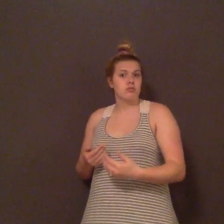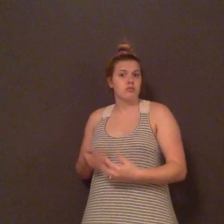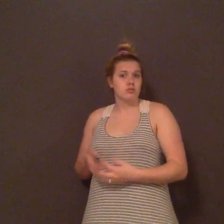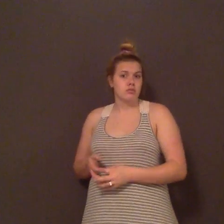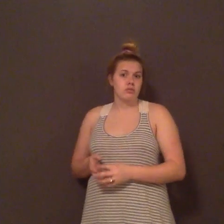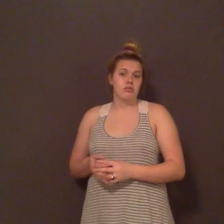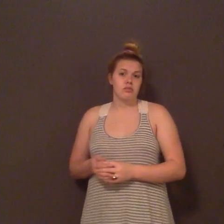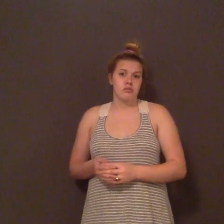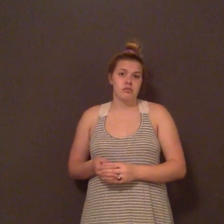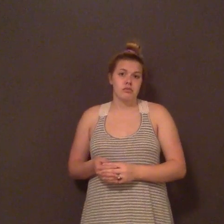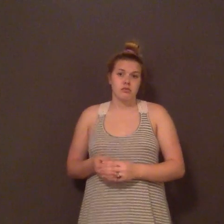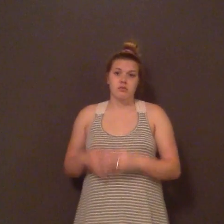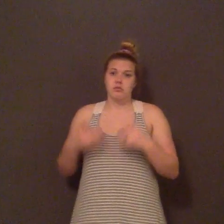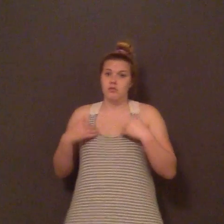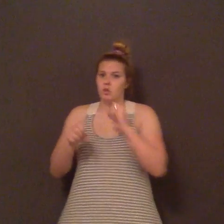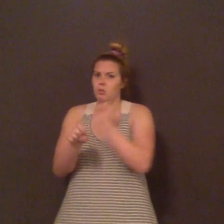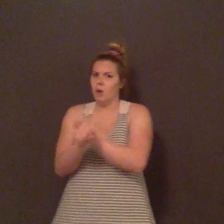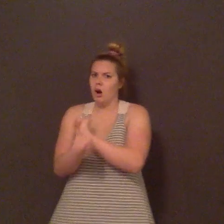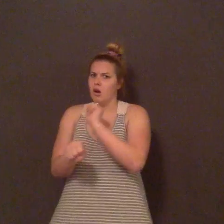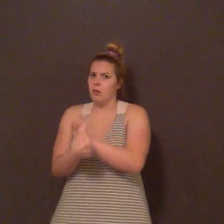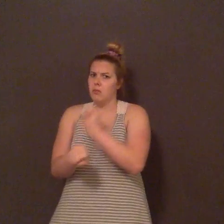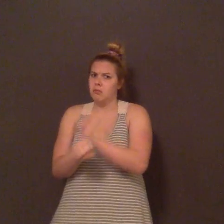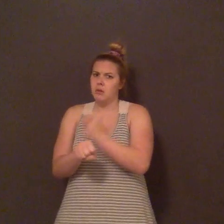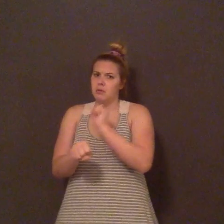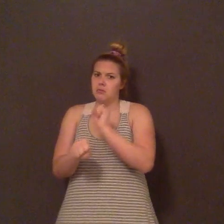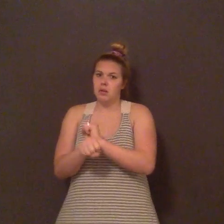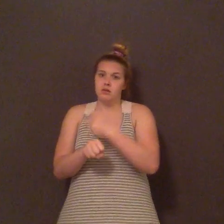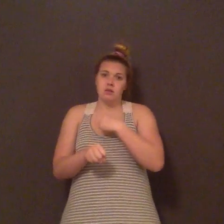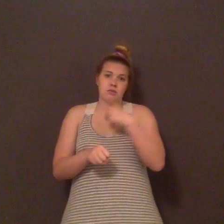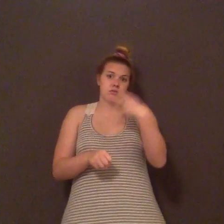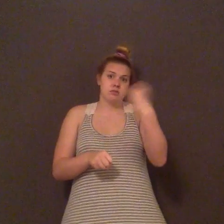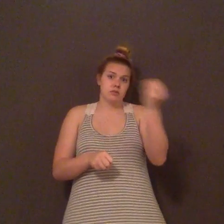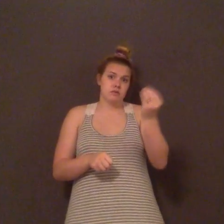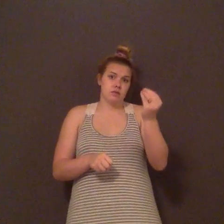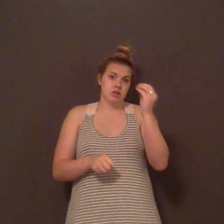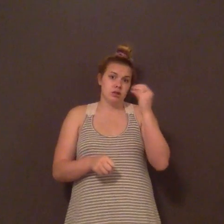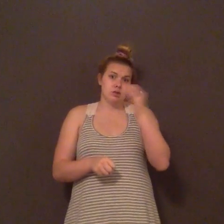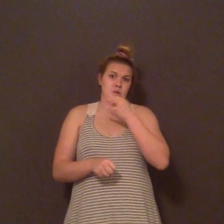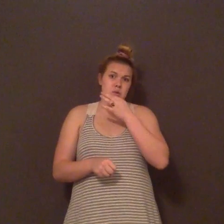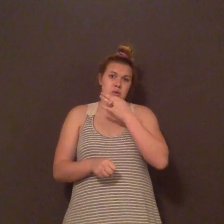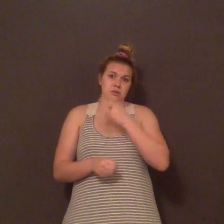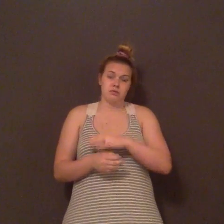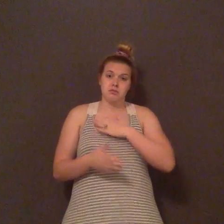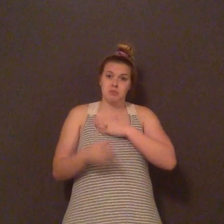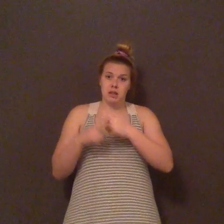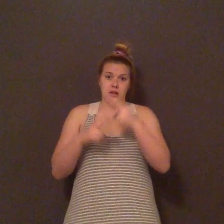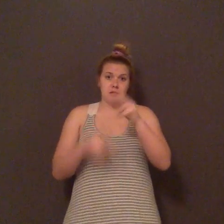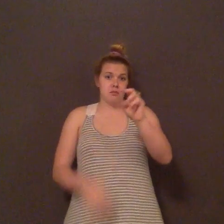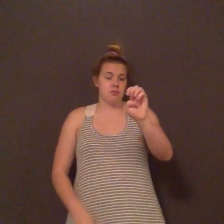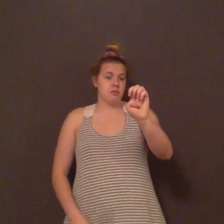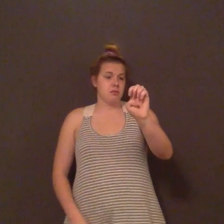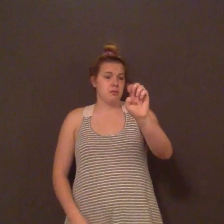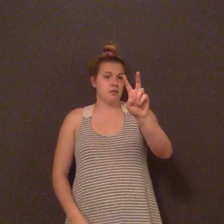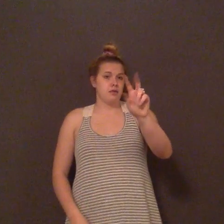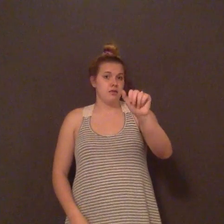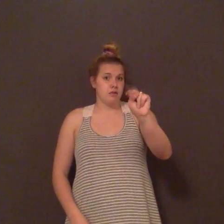But it looks like you've got a lot of work to do, and I was just on my way out myself, so... By the way, my name's Evan. Evan Carlson. Nice to